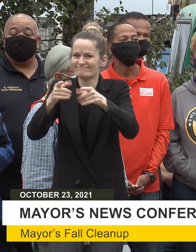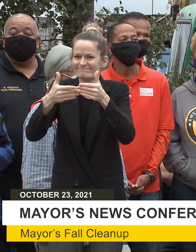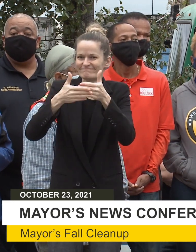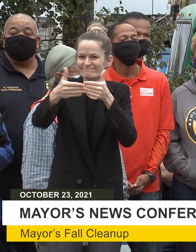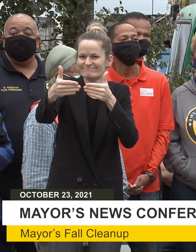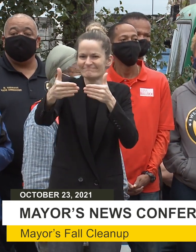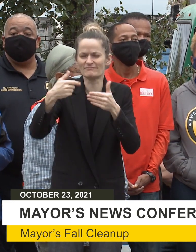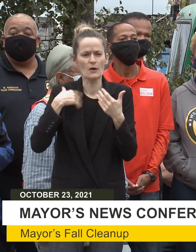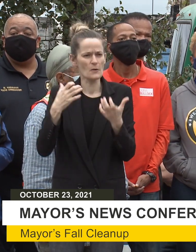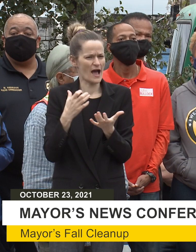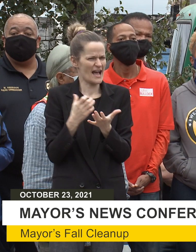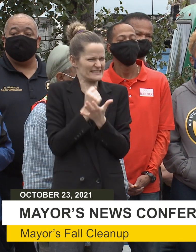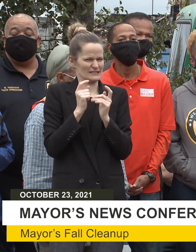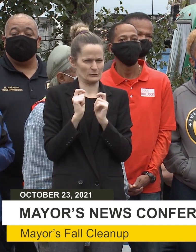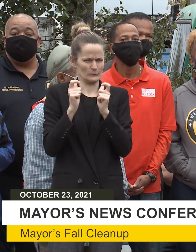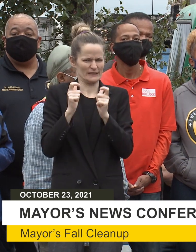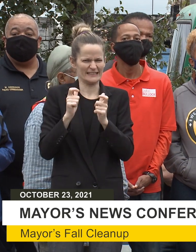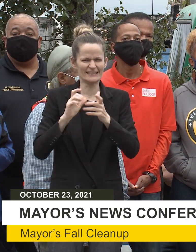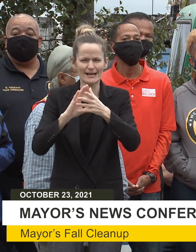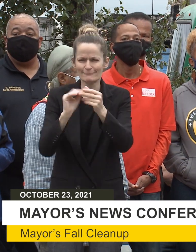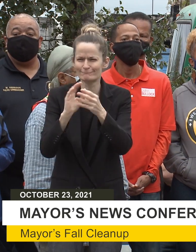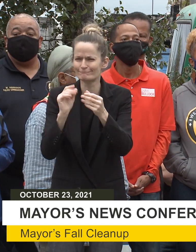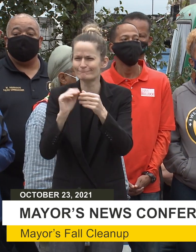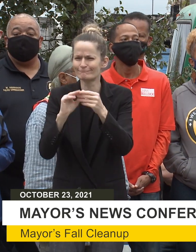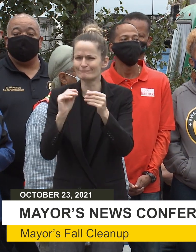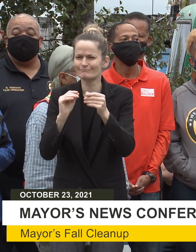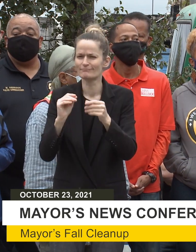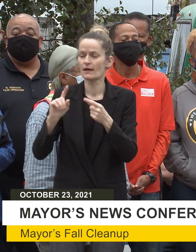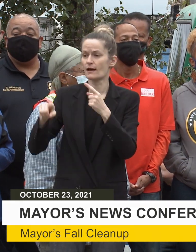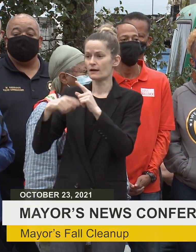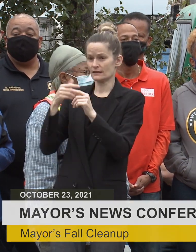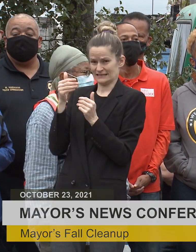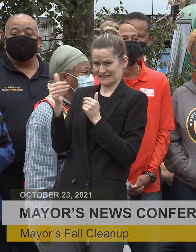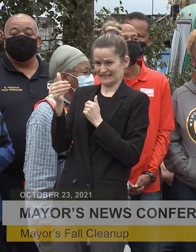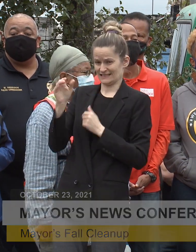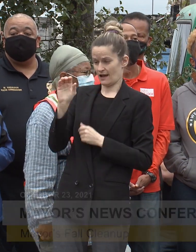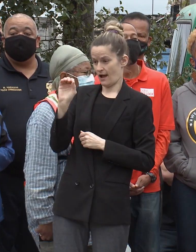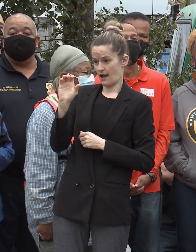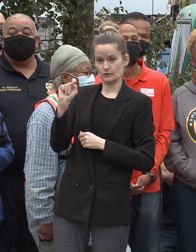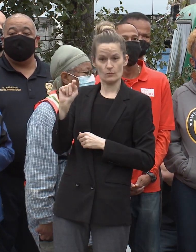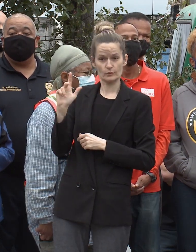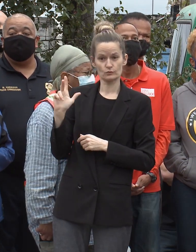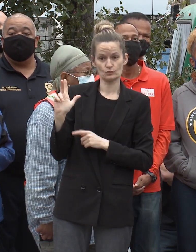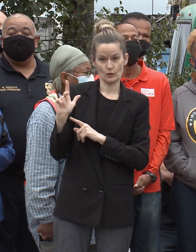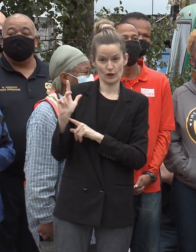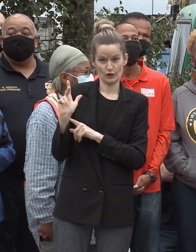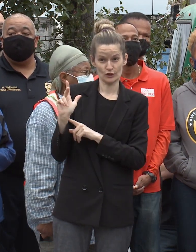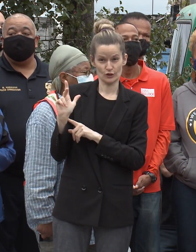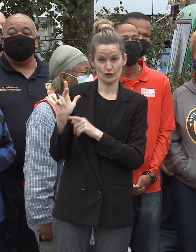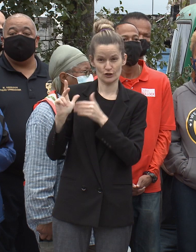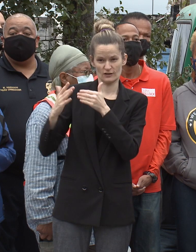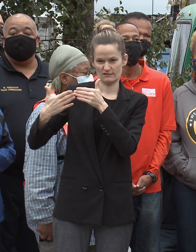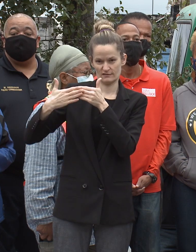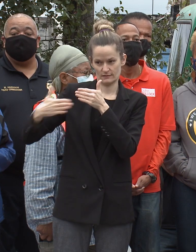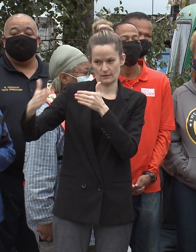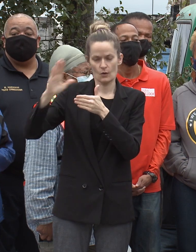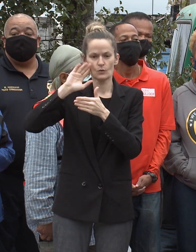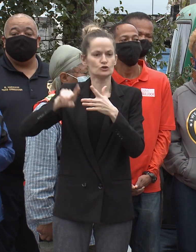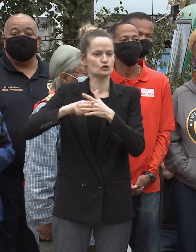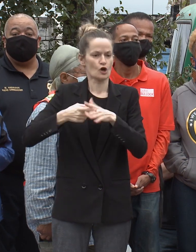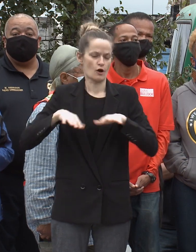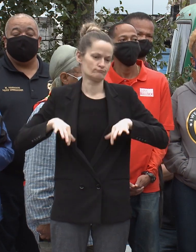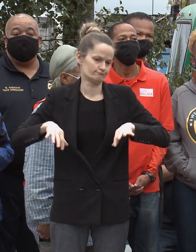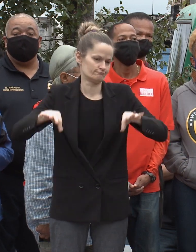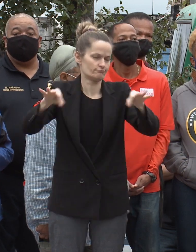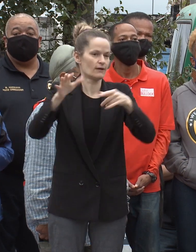plug. On October 23rd, we will start leaf pickup. So on your current trash day, you'll be able to put